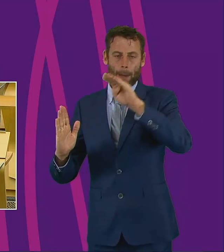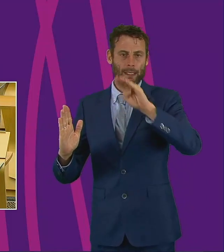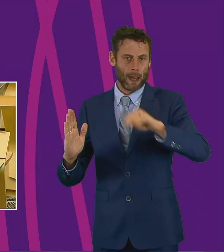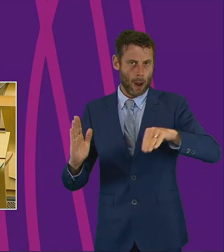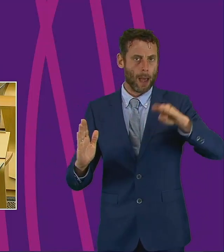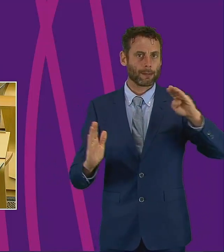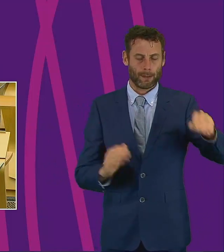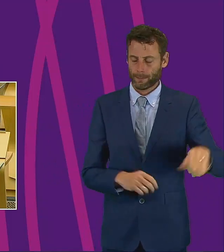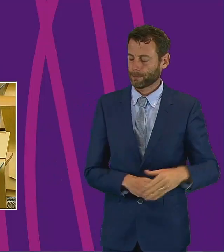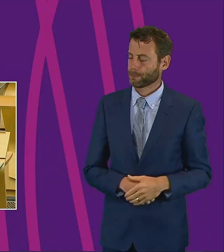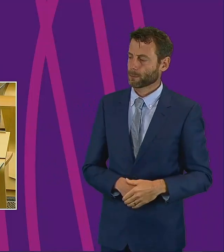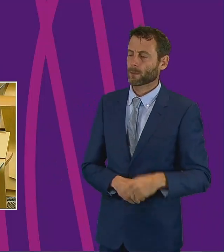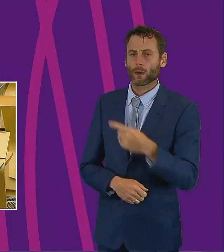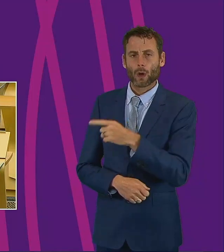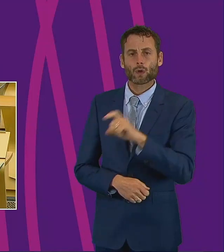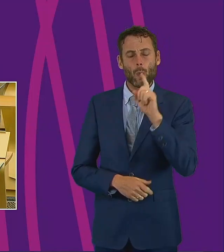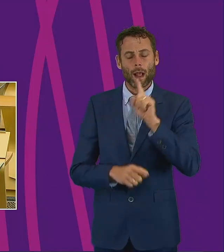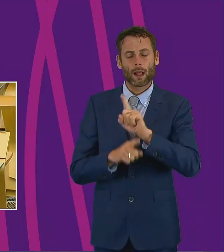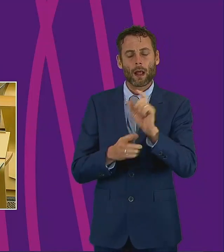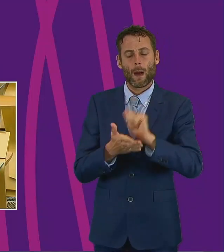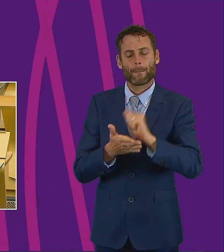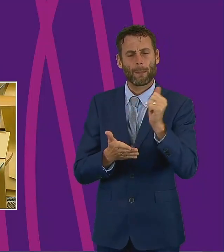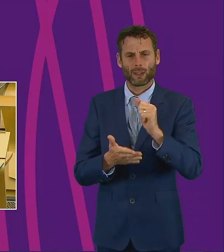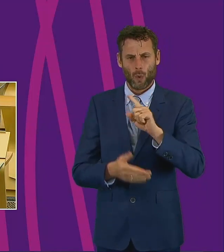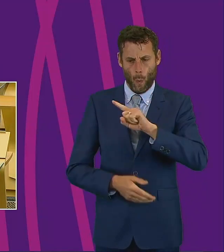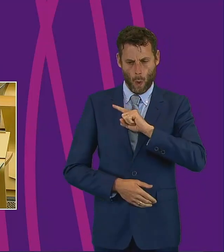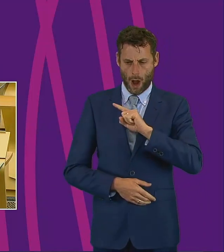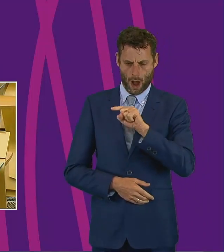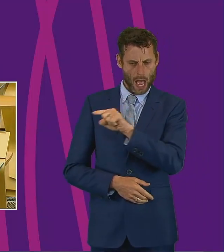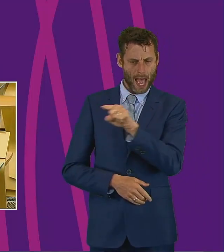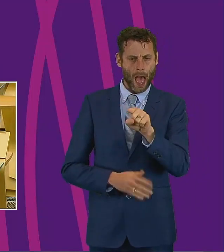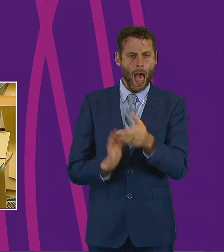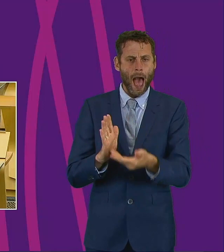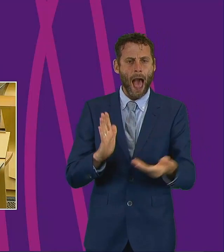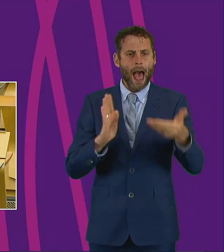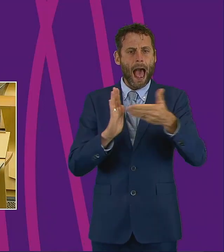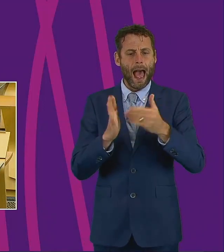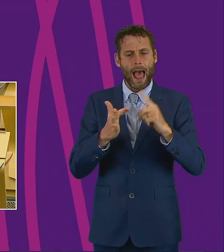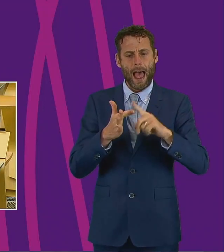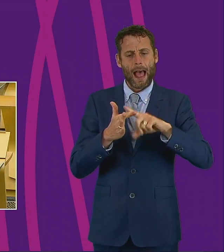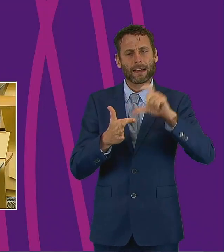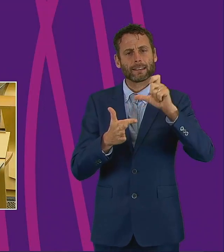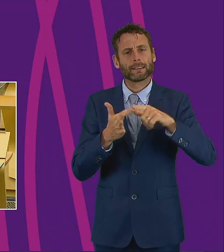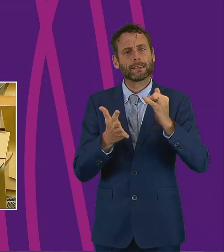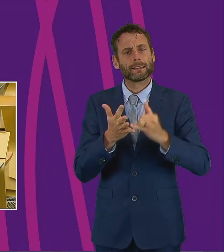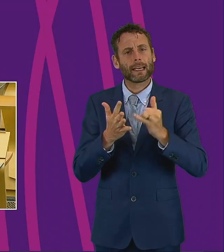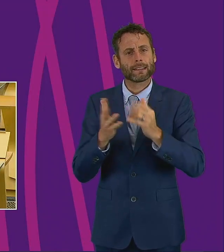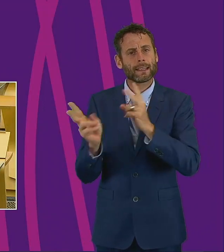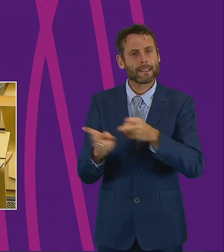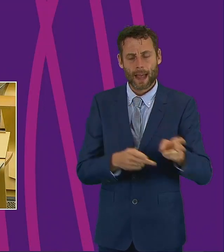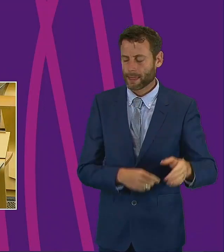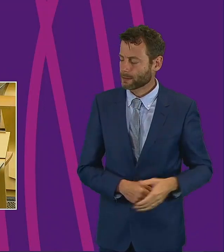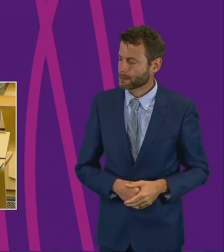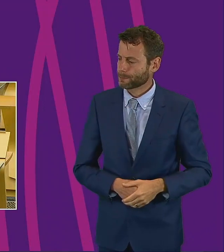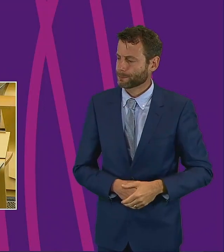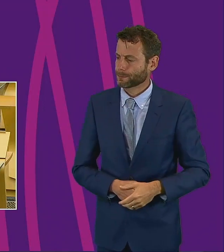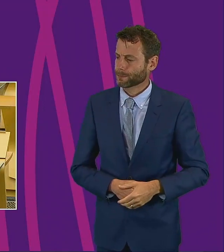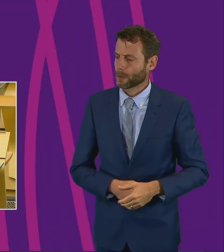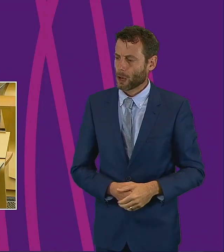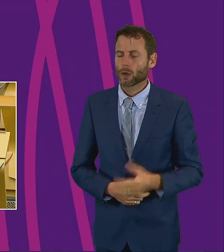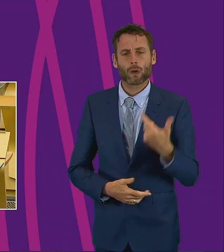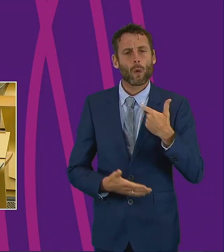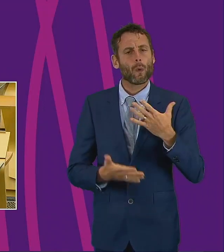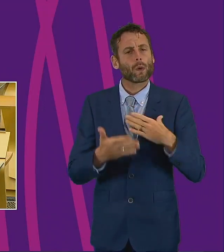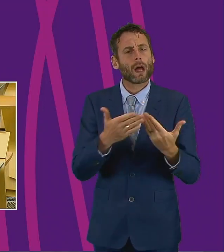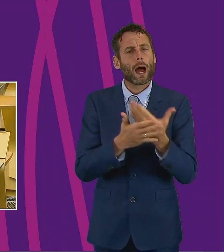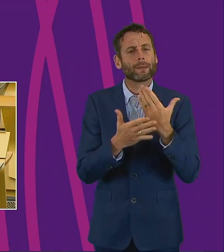causes of excess deaths during the pandemic. Let me now very briefly give an update on the main clusters that we have been dealing with in